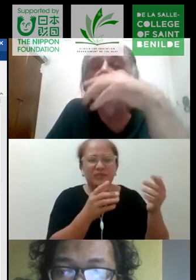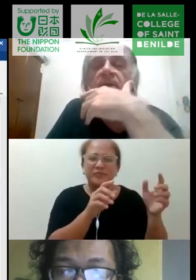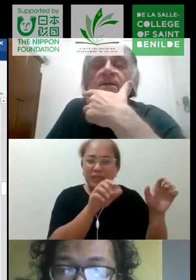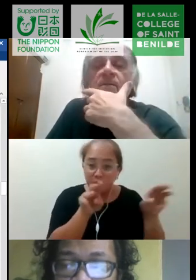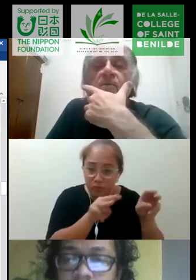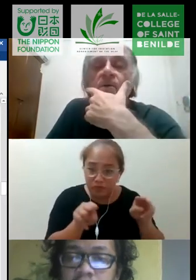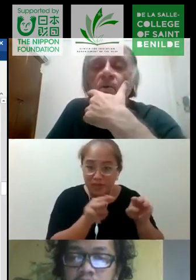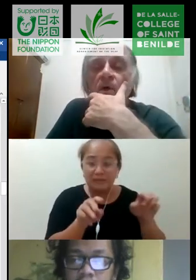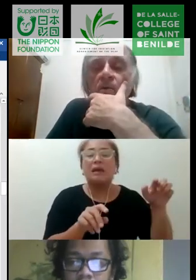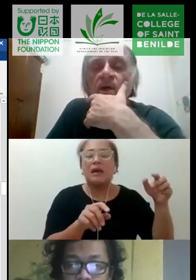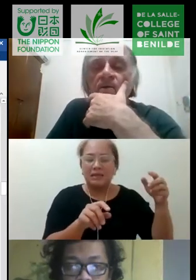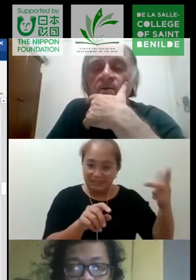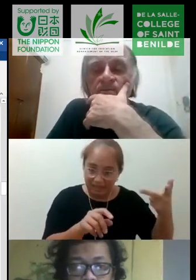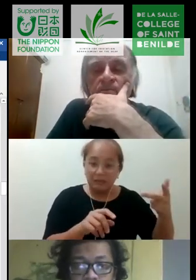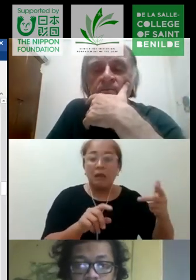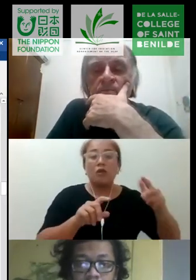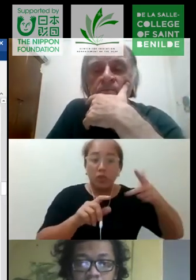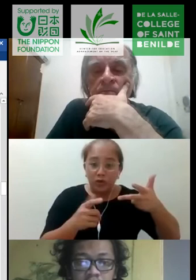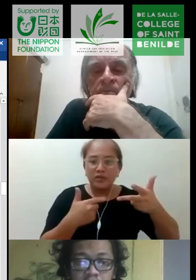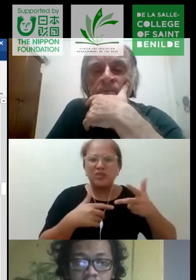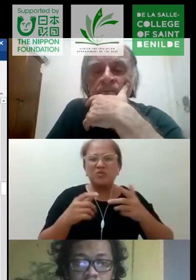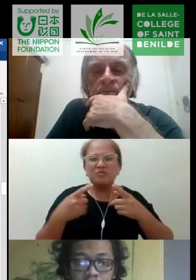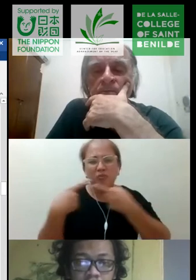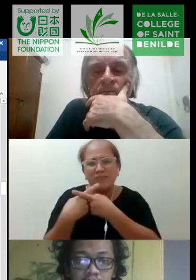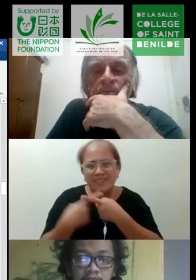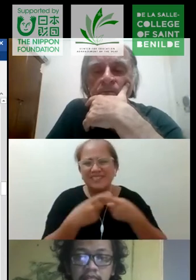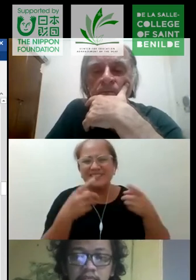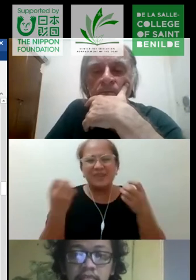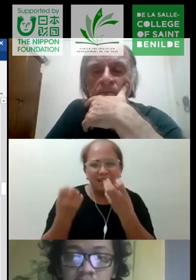have complex movement would go next.